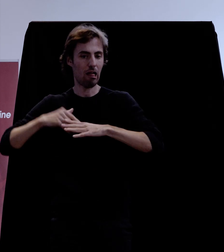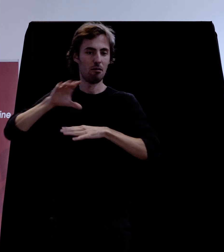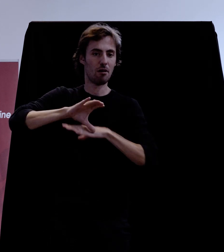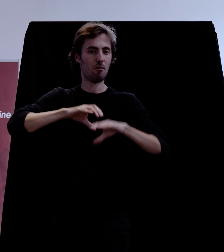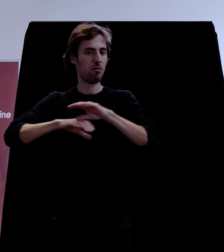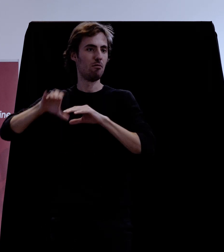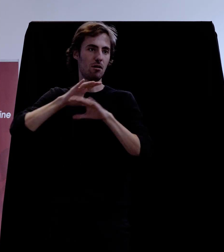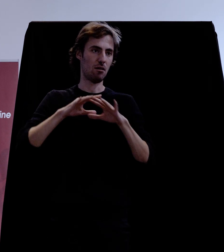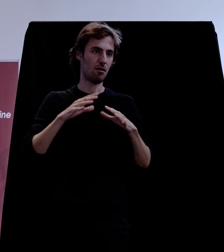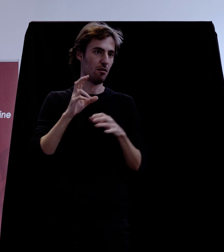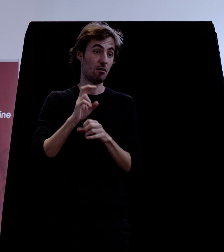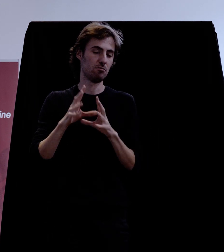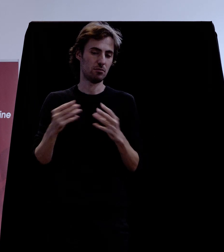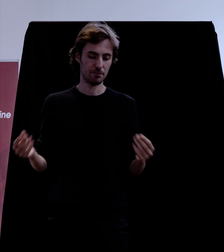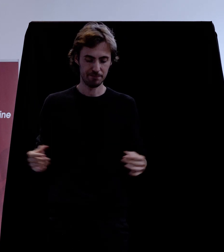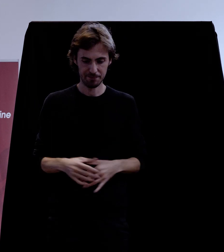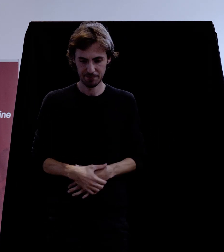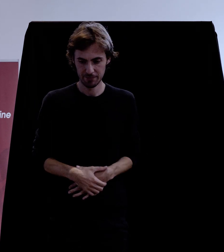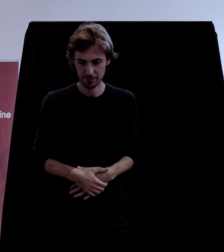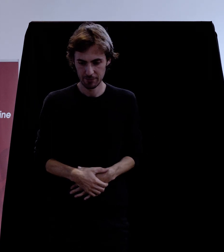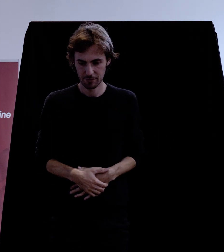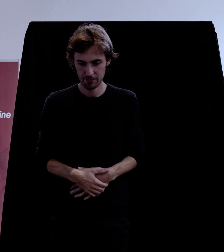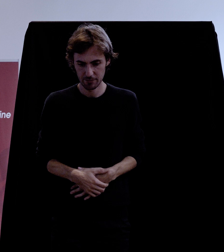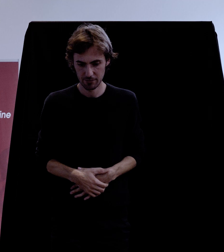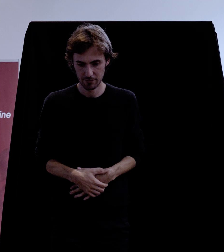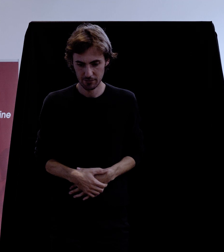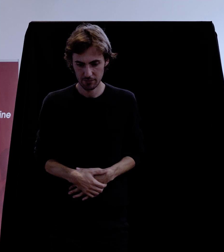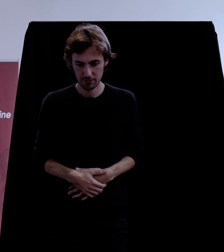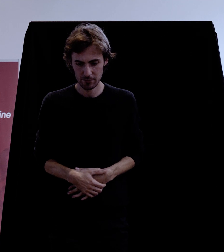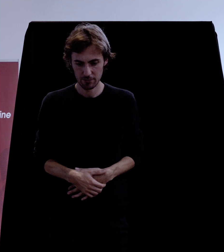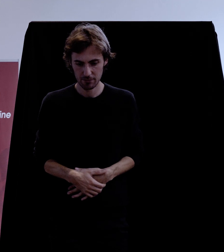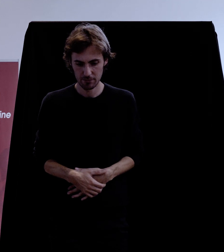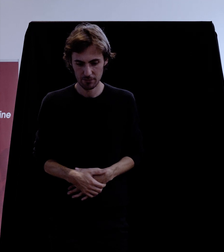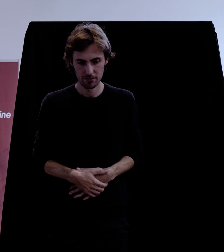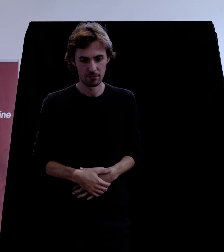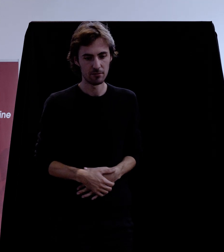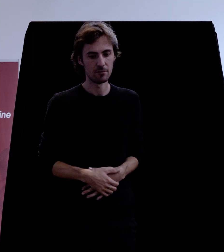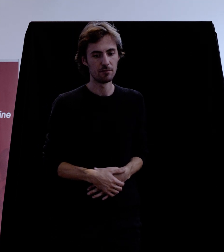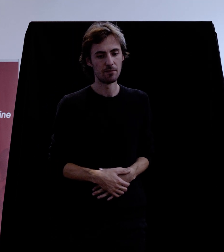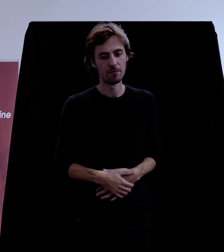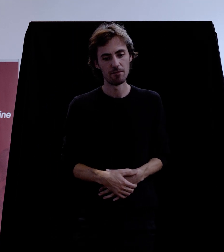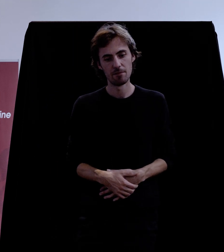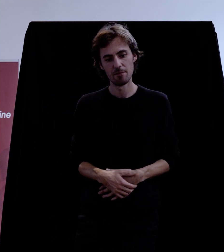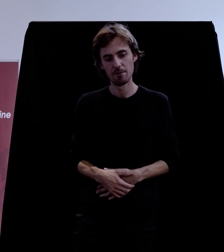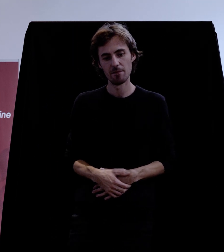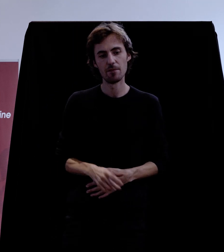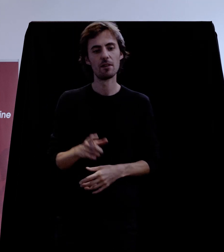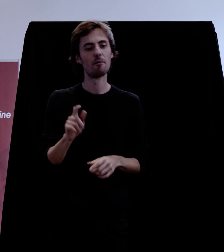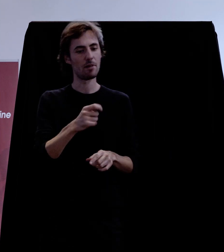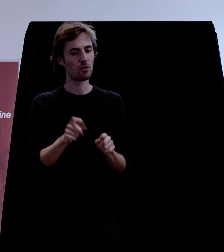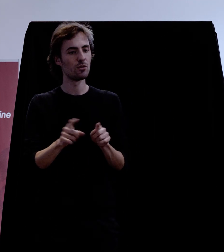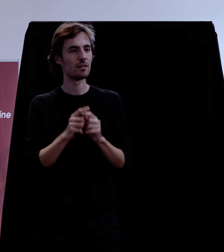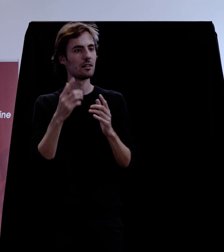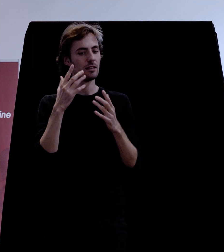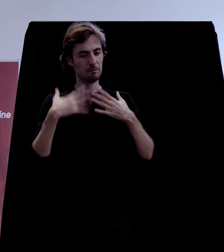way. Peer approval may be difficult. Is this the kid that people want to avoid because they seem odd and